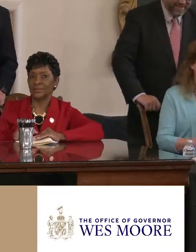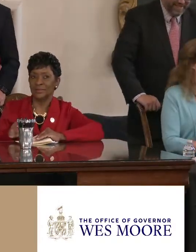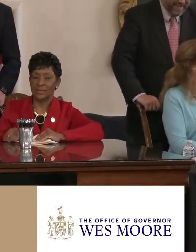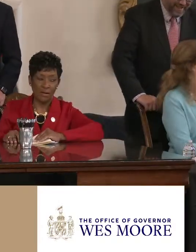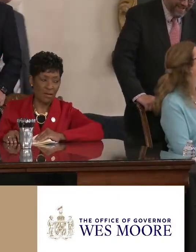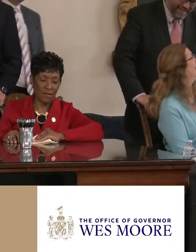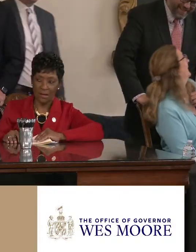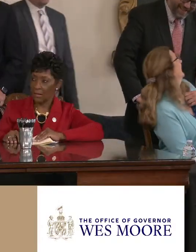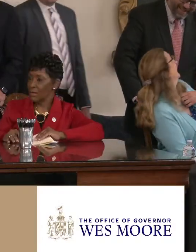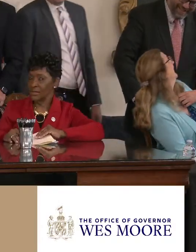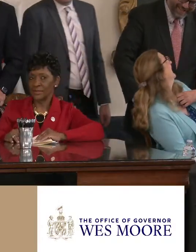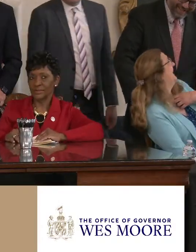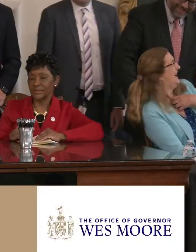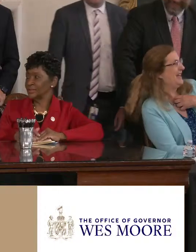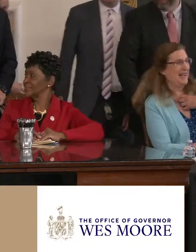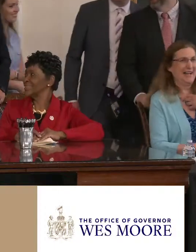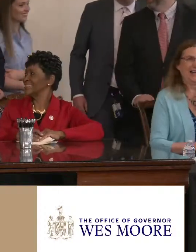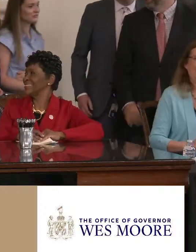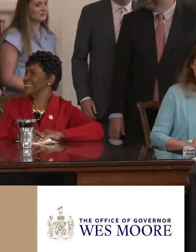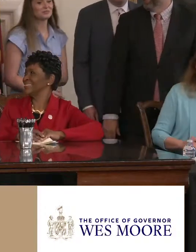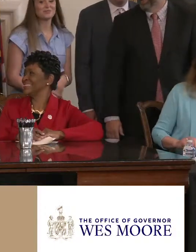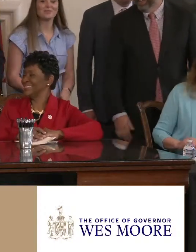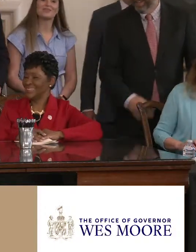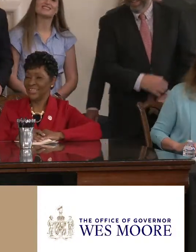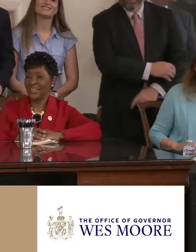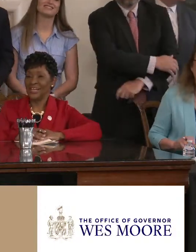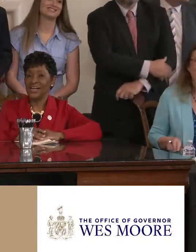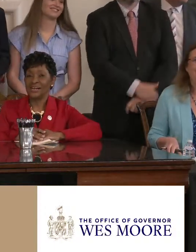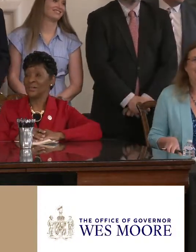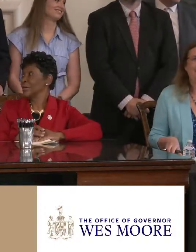I'll get this budget passed, all I got is a pen.